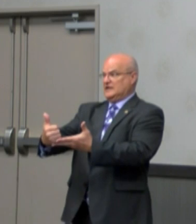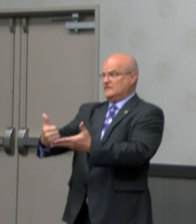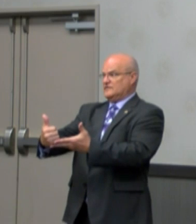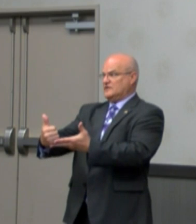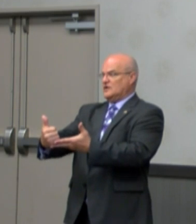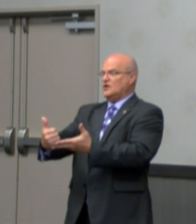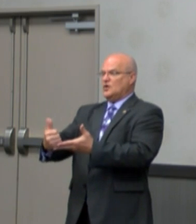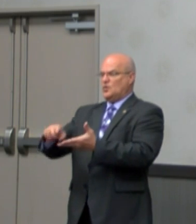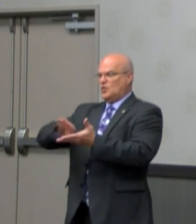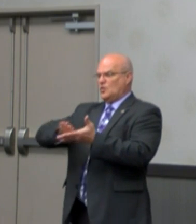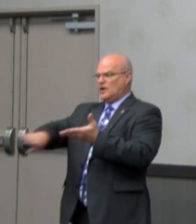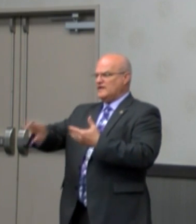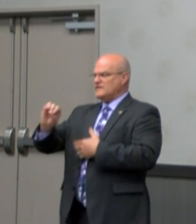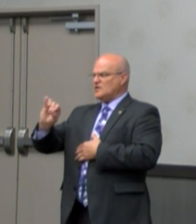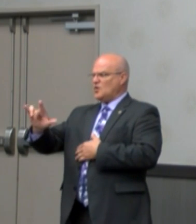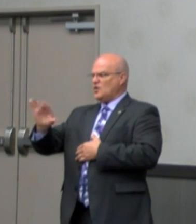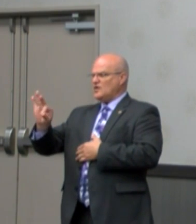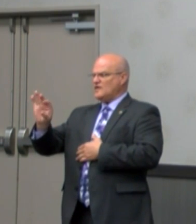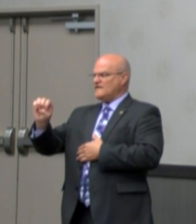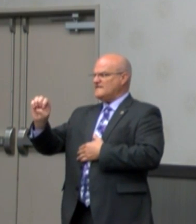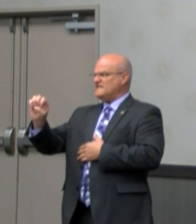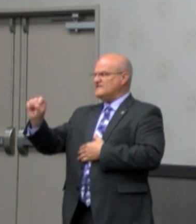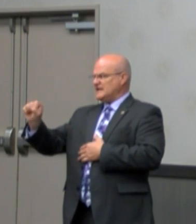are waiving oil fees,